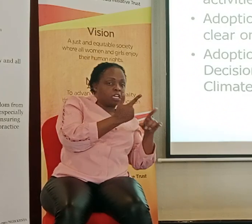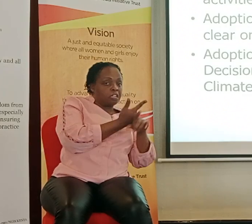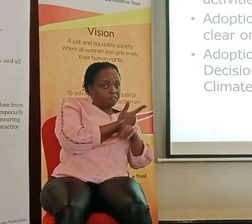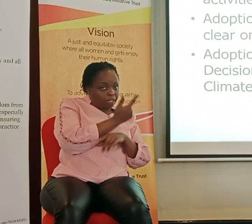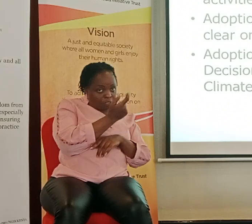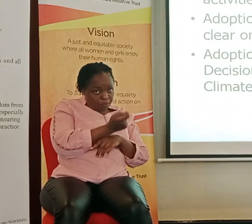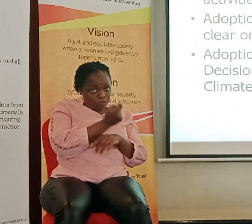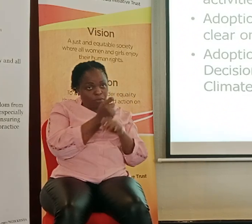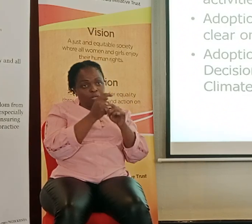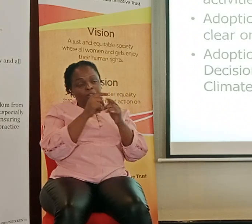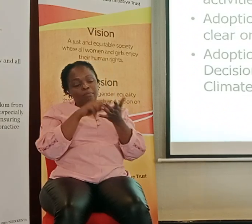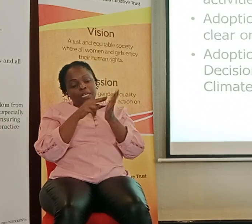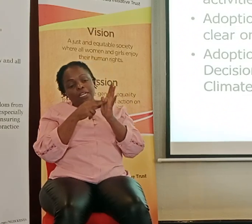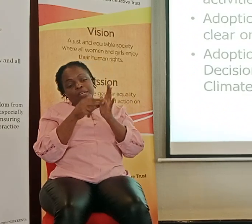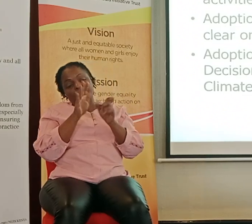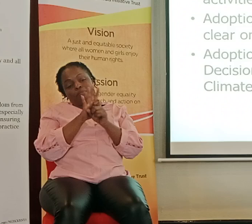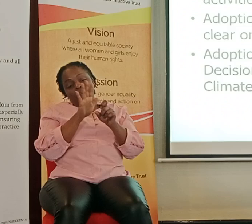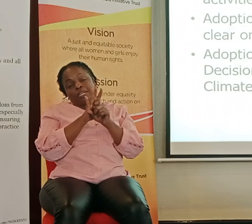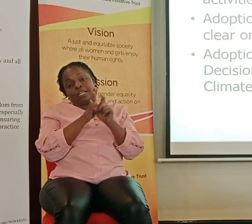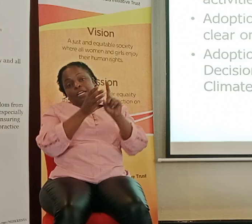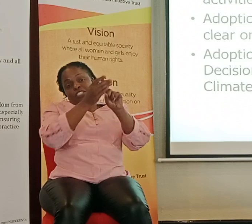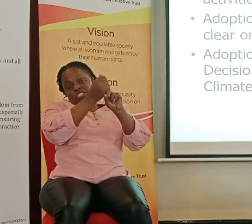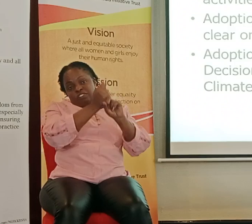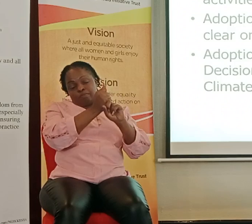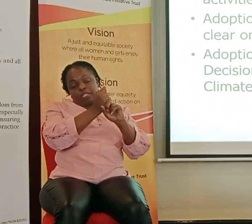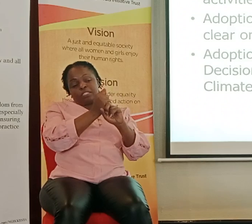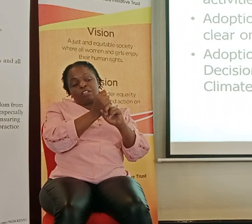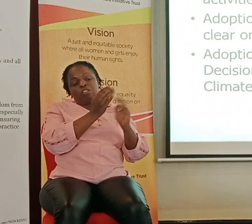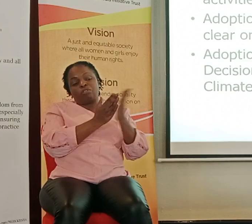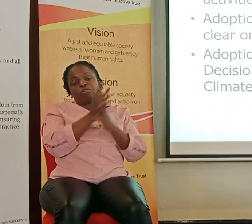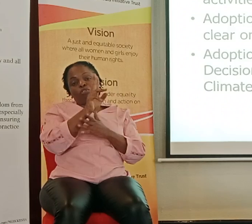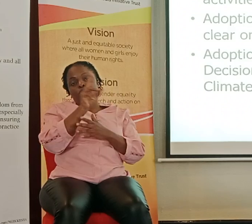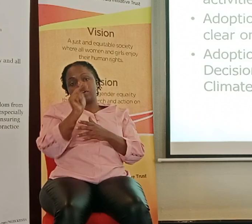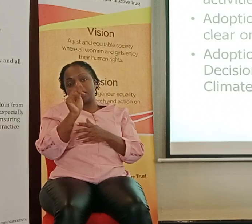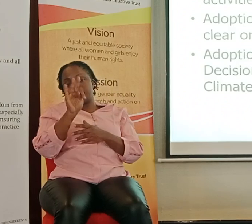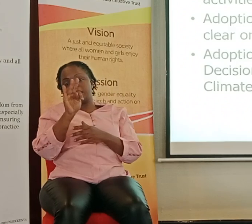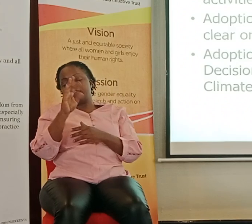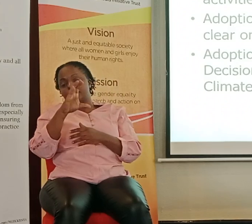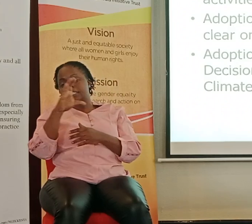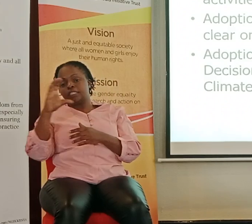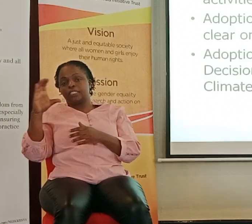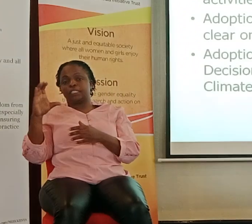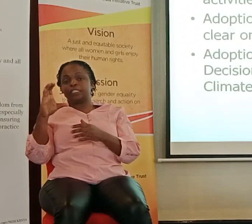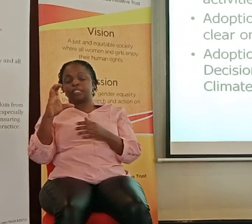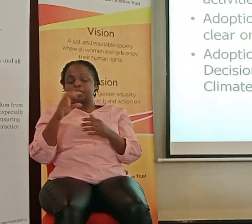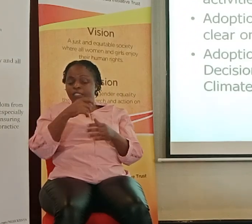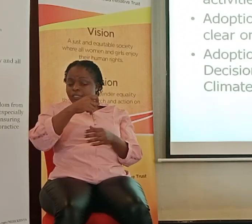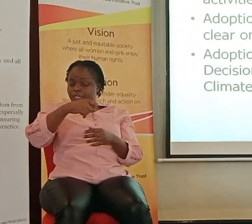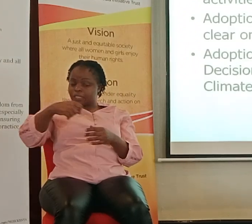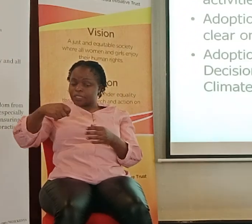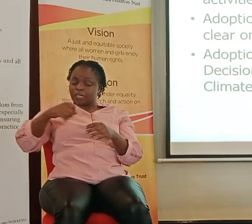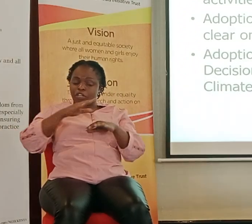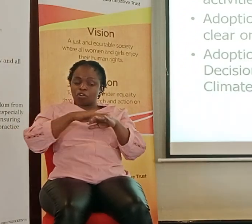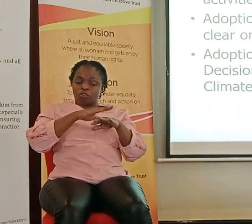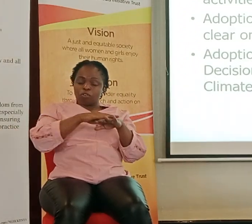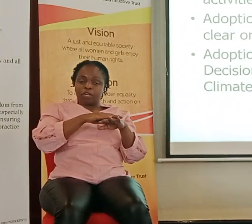most of the achievements were actually by the UNFCCC Secretariat and at party level, based